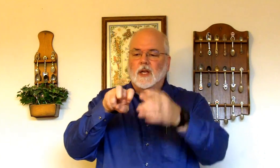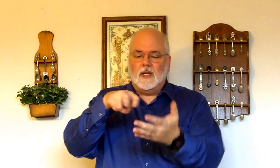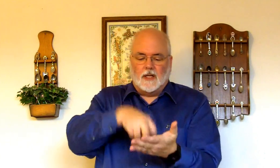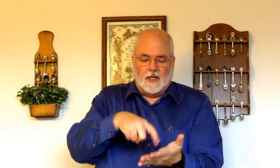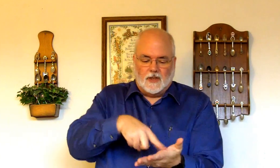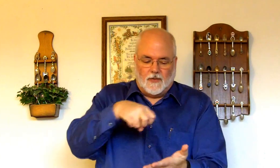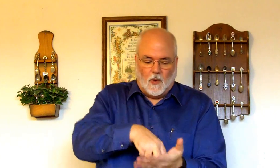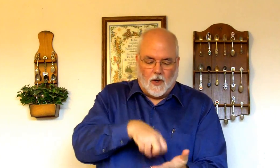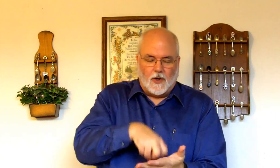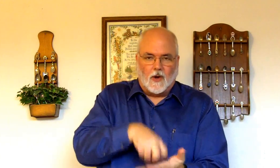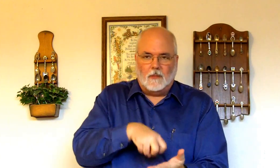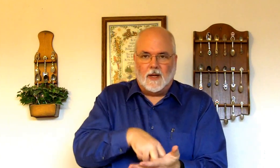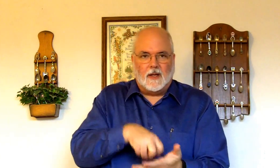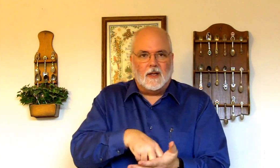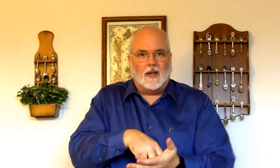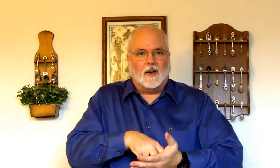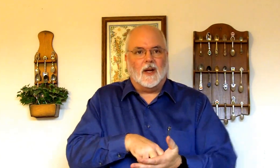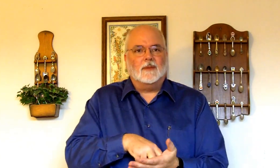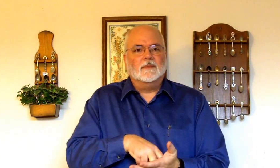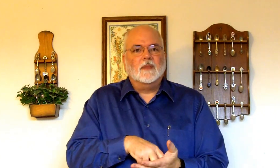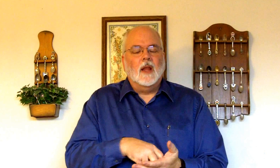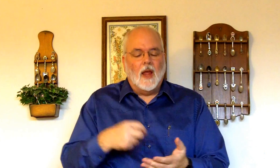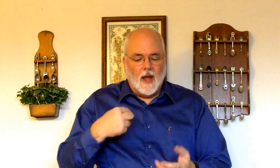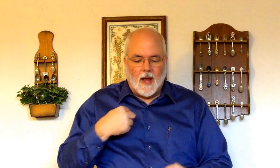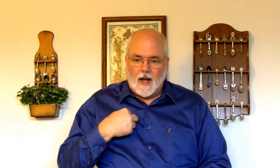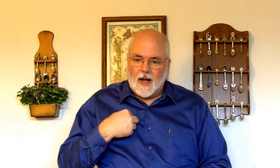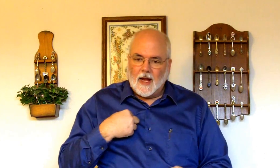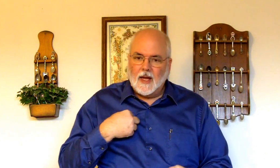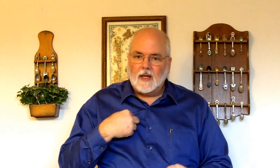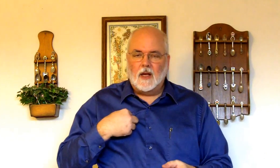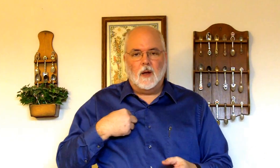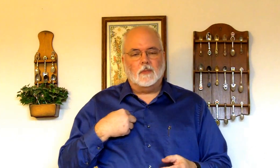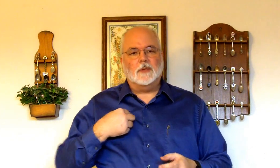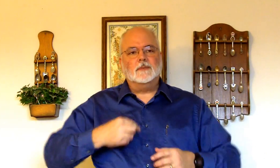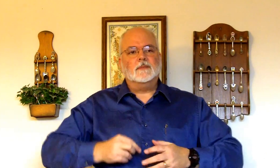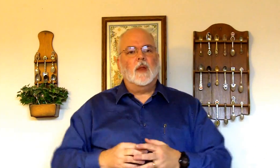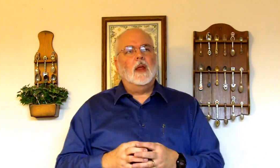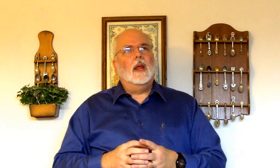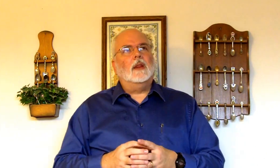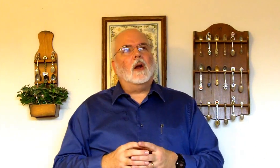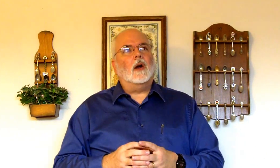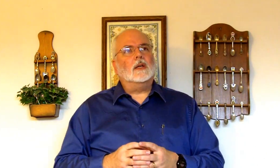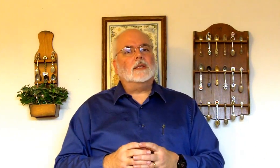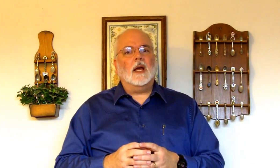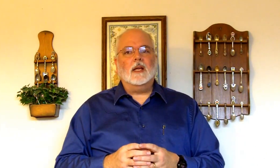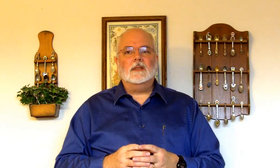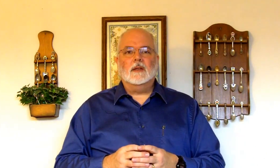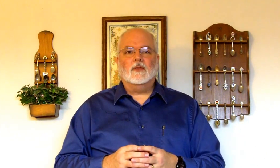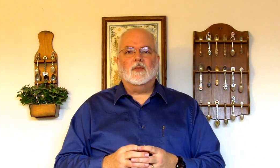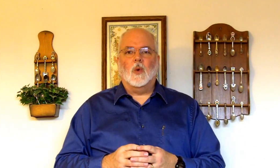knees and this is the floor and you're on bended knee, all right? I come. There are signs for